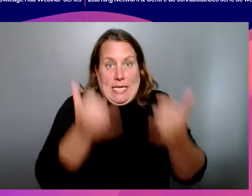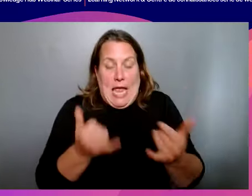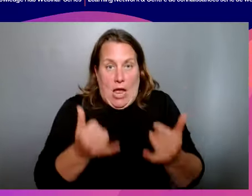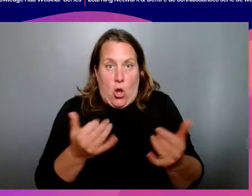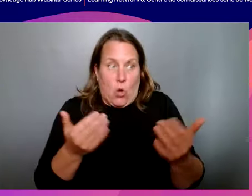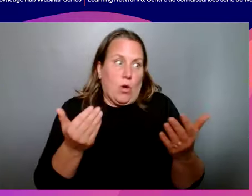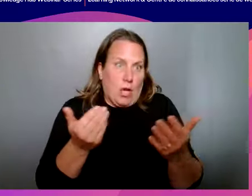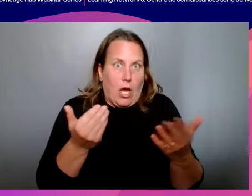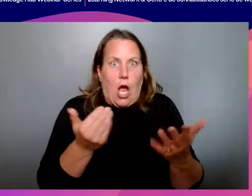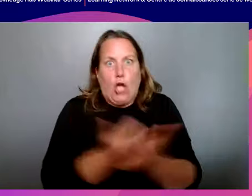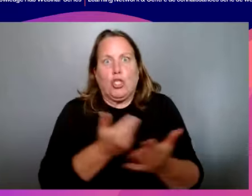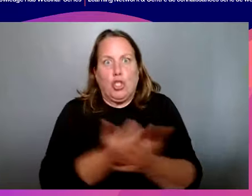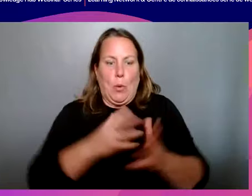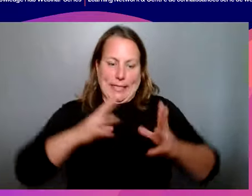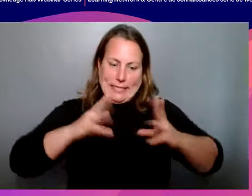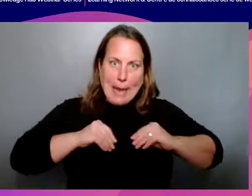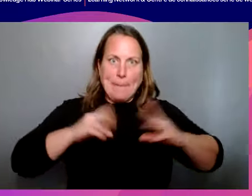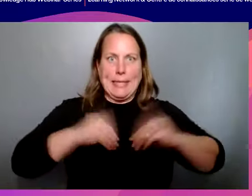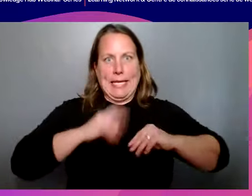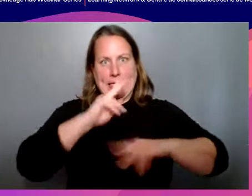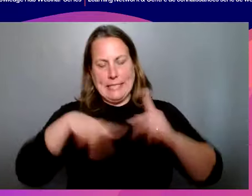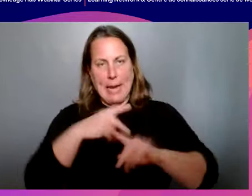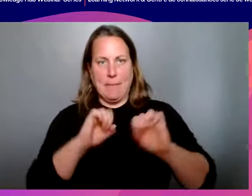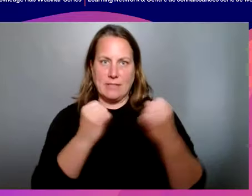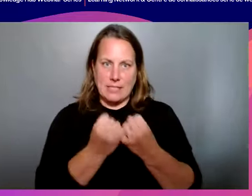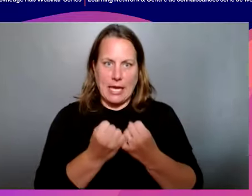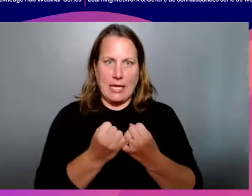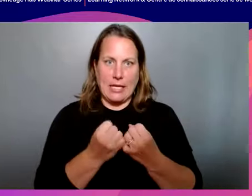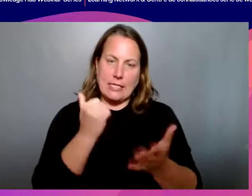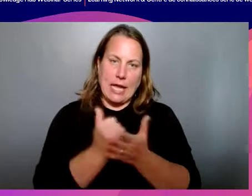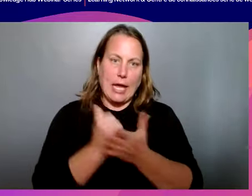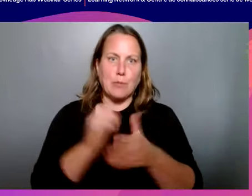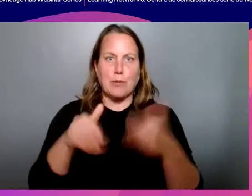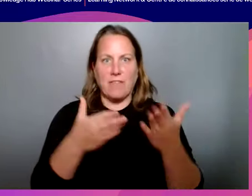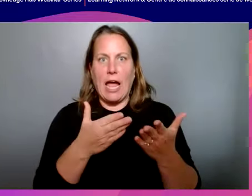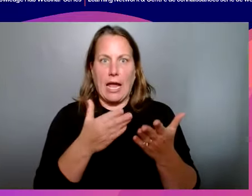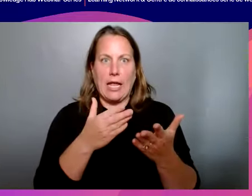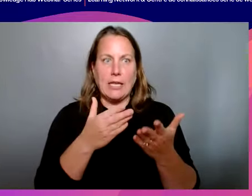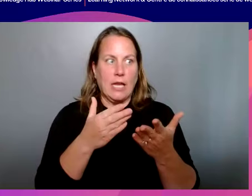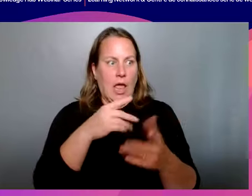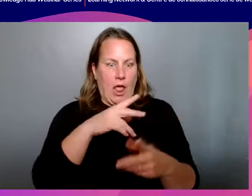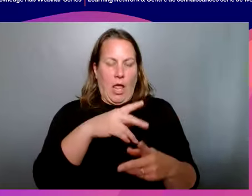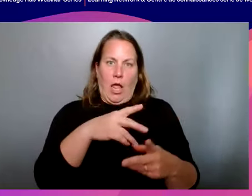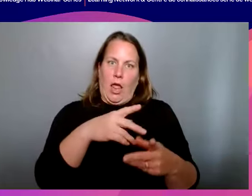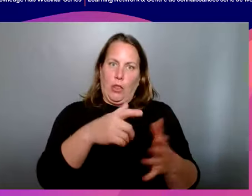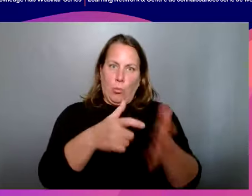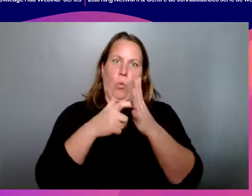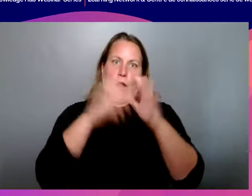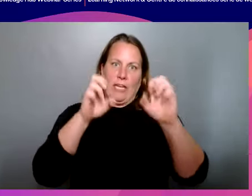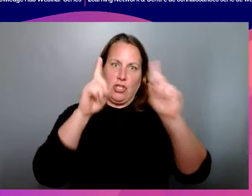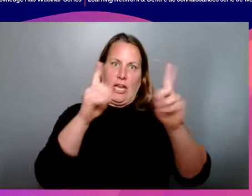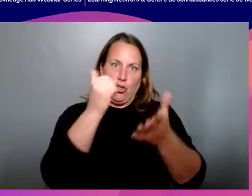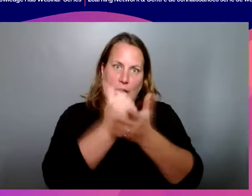is accepting and that can help to provide the public education needed around